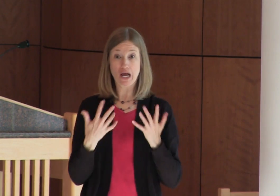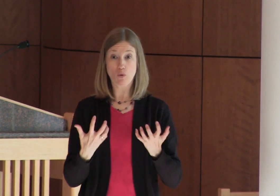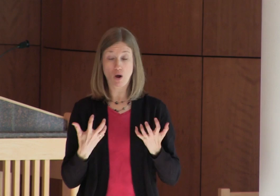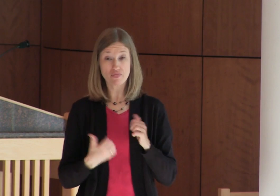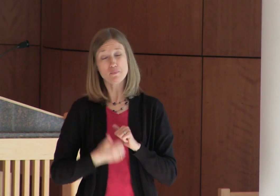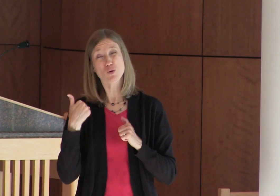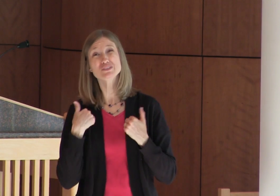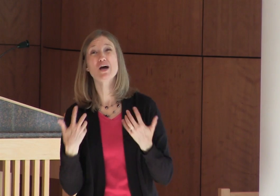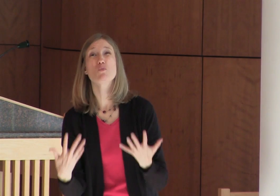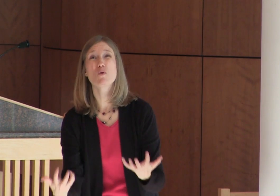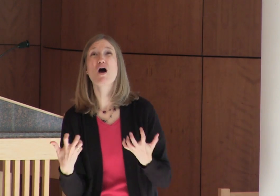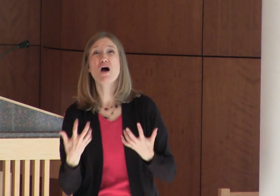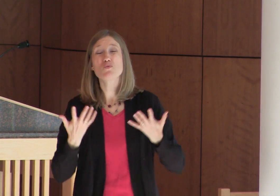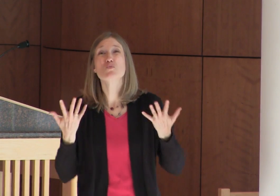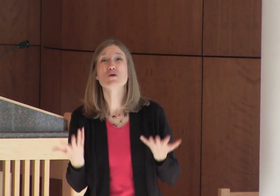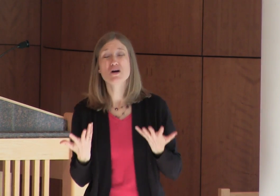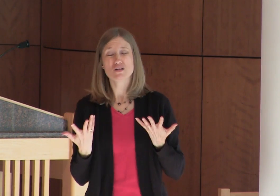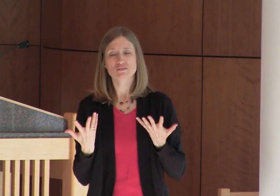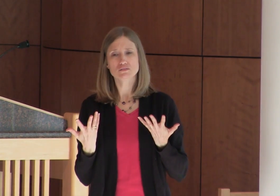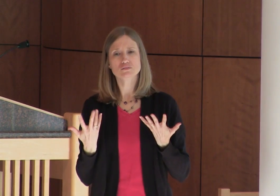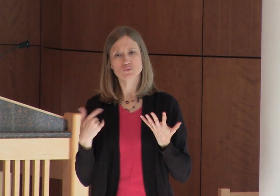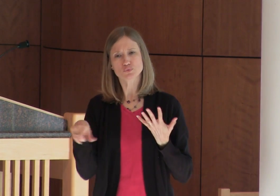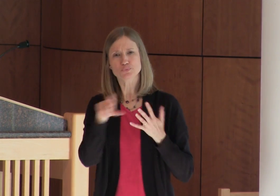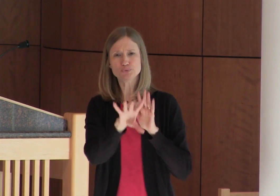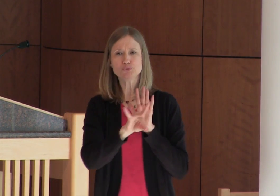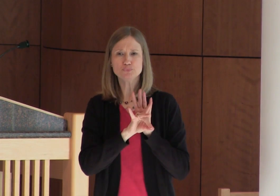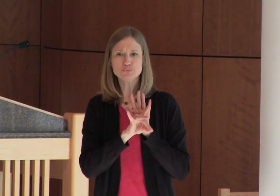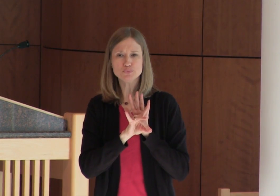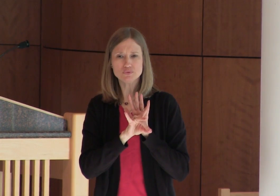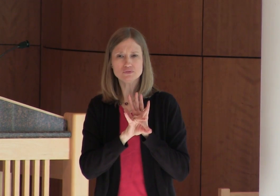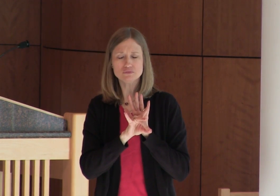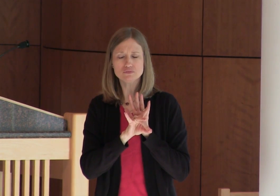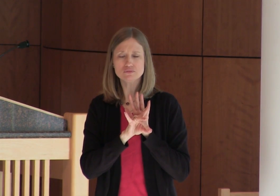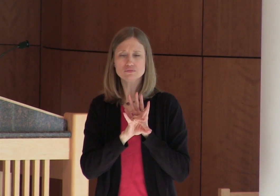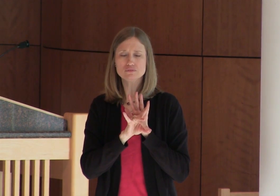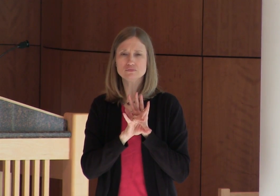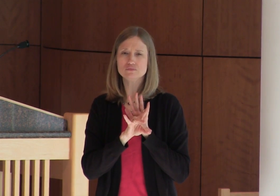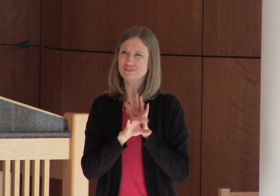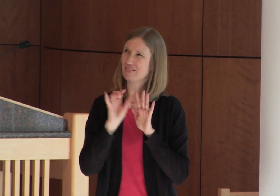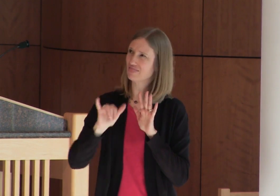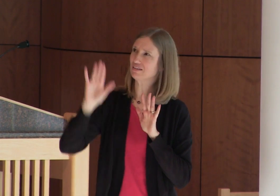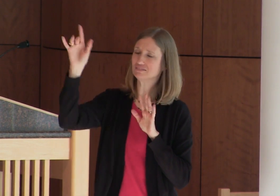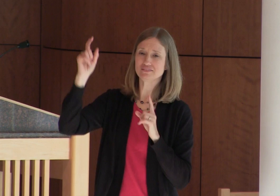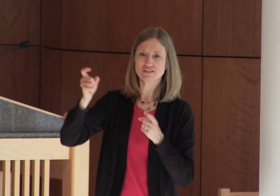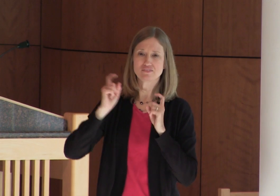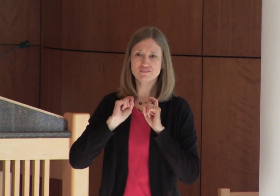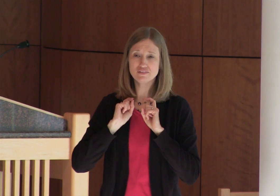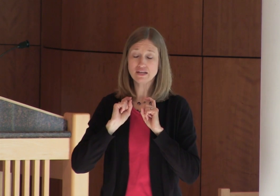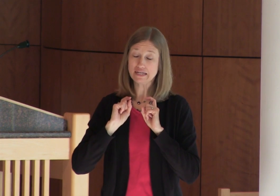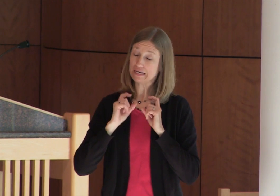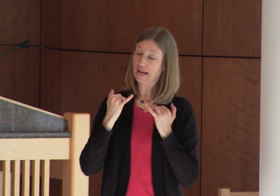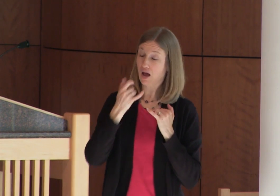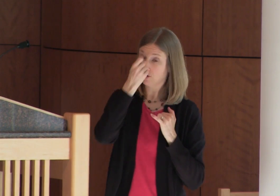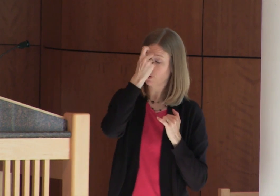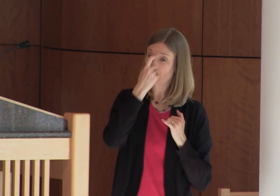most. And that is a gift. And yes, paying off a debt takes